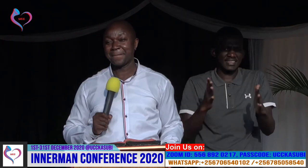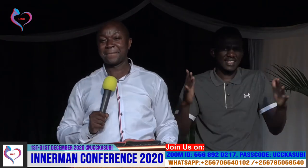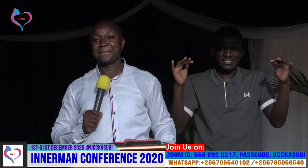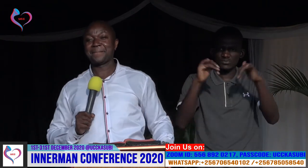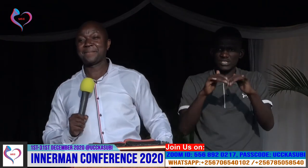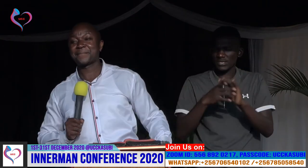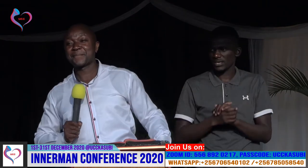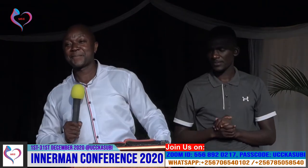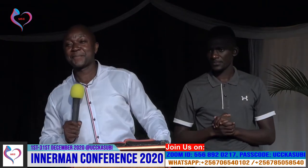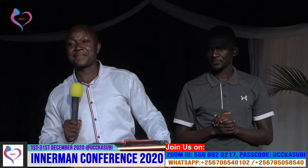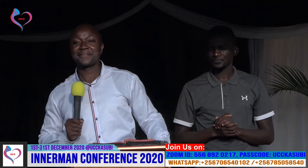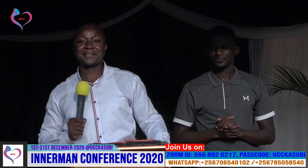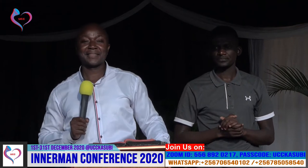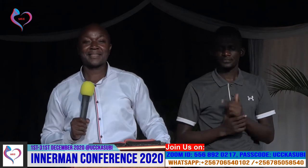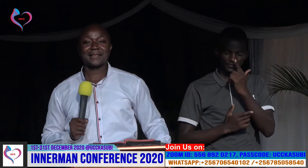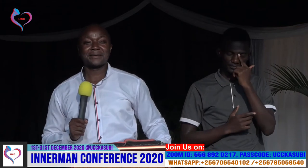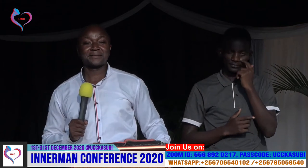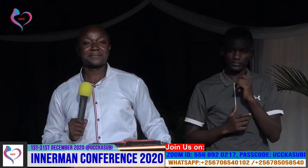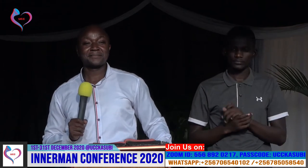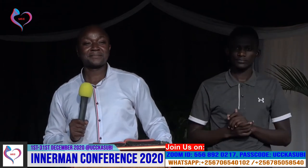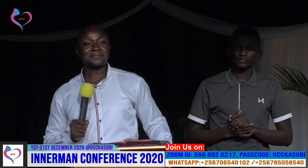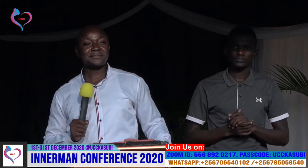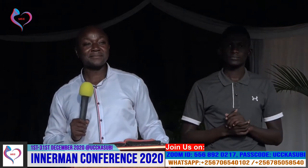seminar. So he